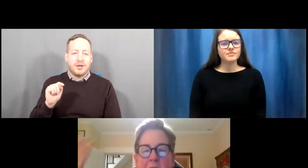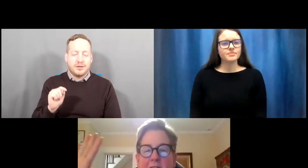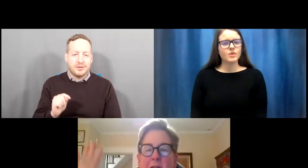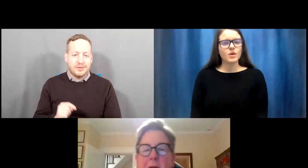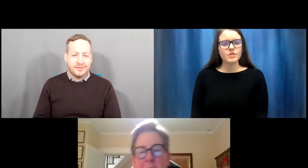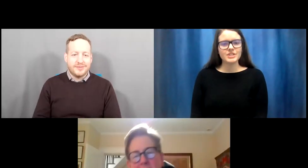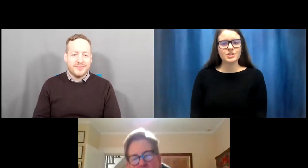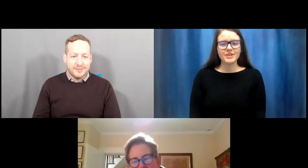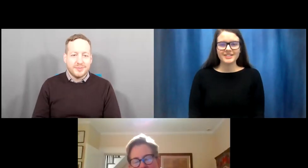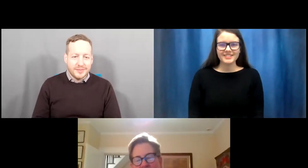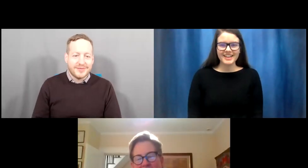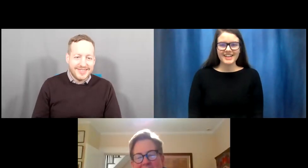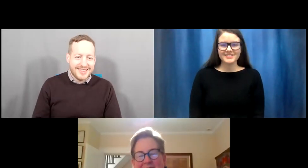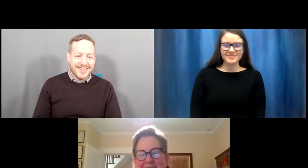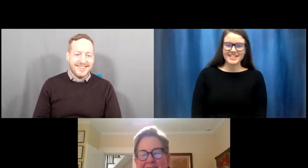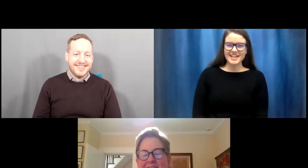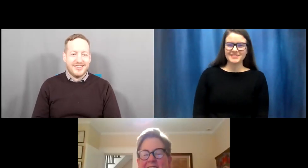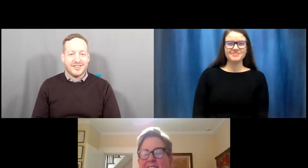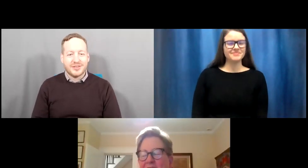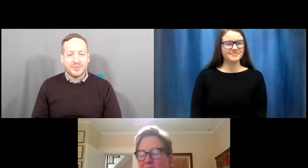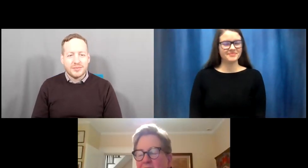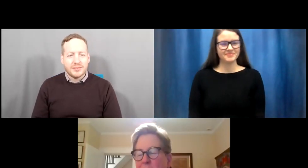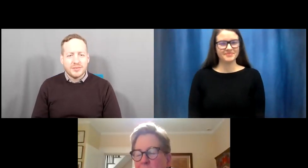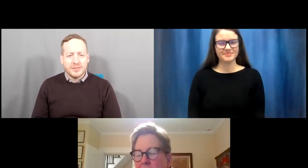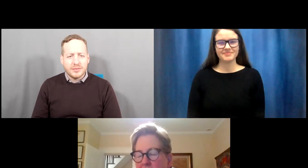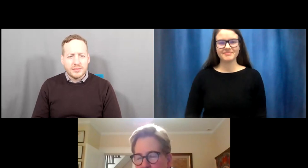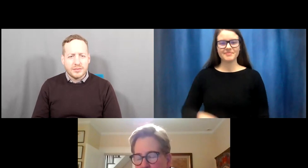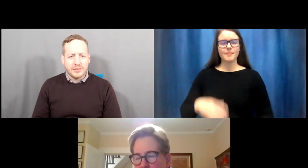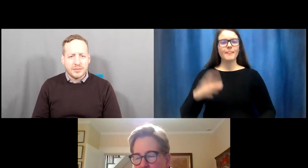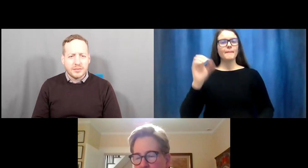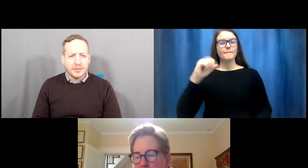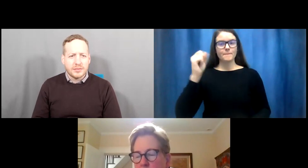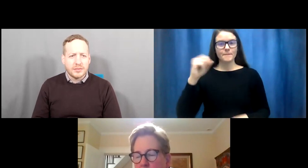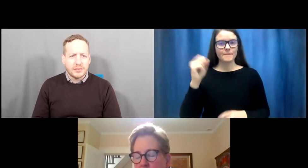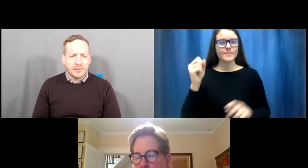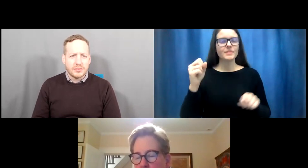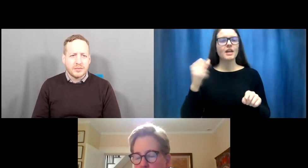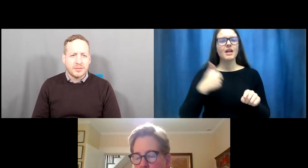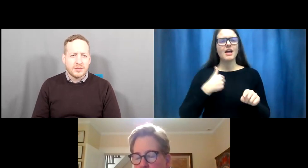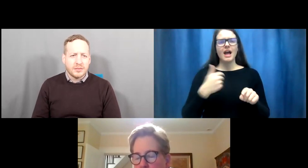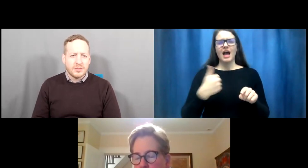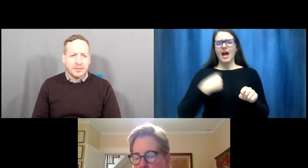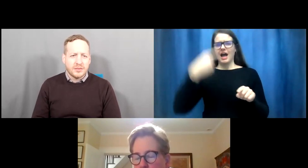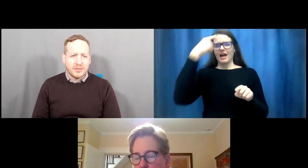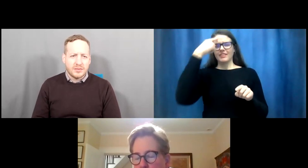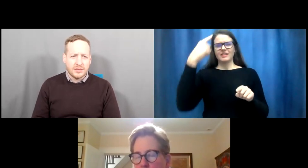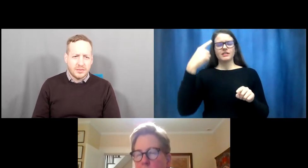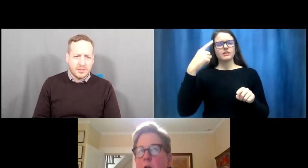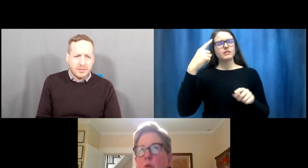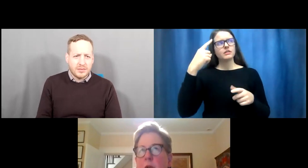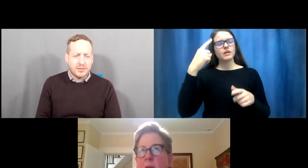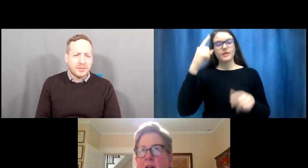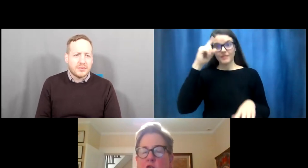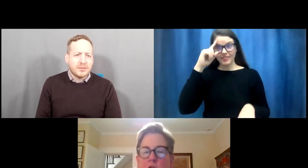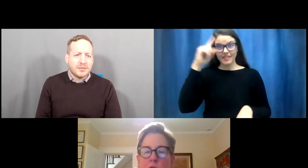Caroline, That's me. do you want to add to that? Yes, I think that the idea of